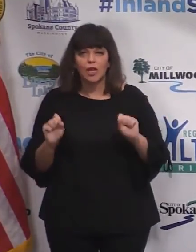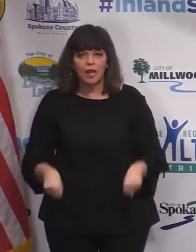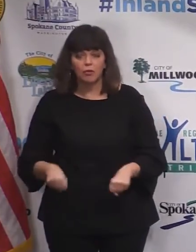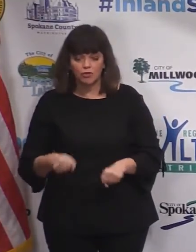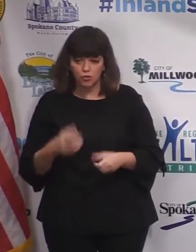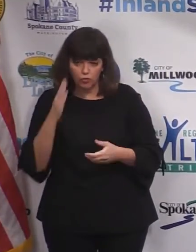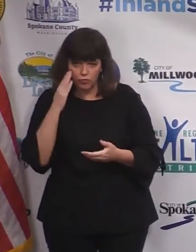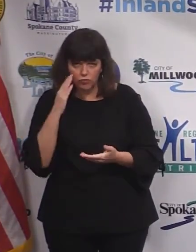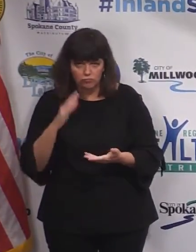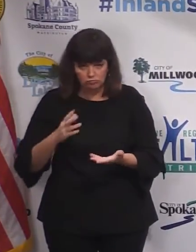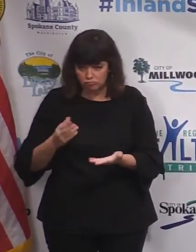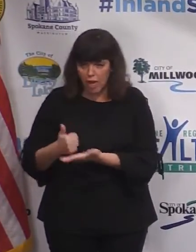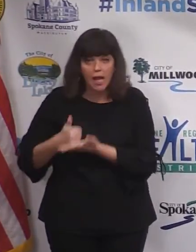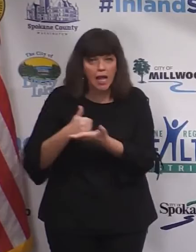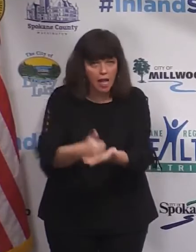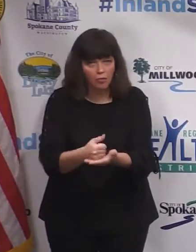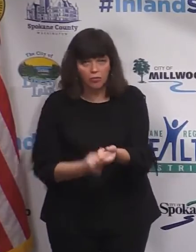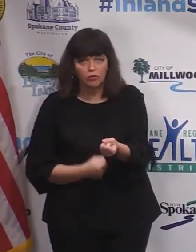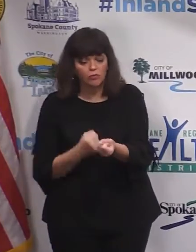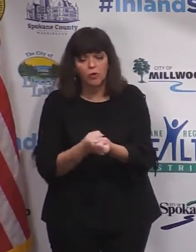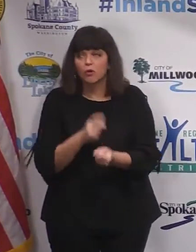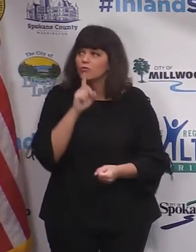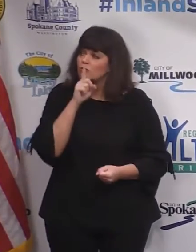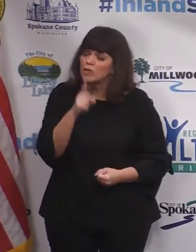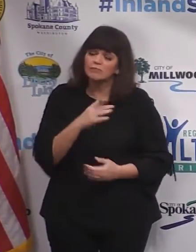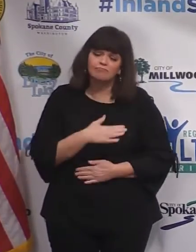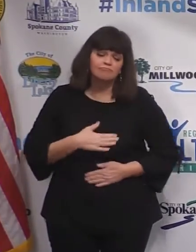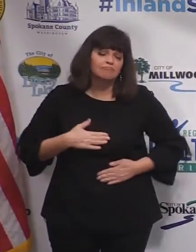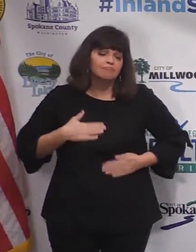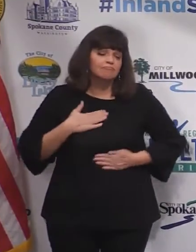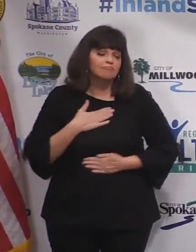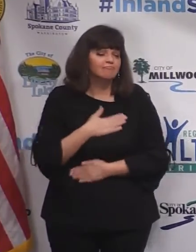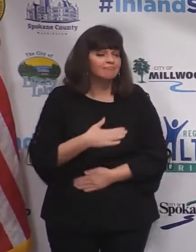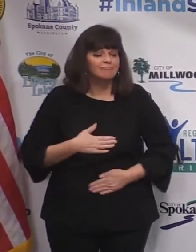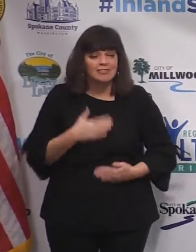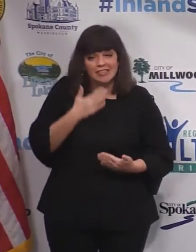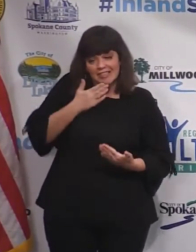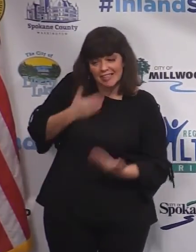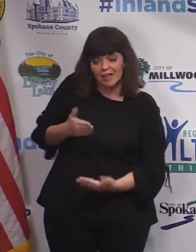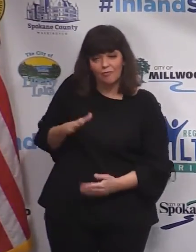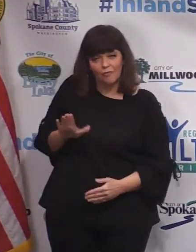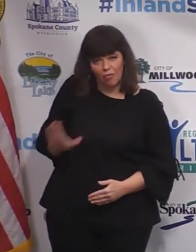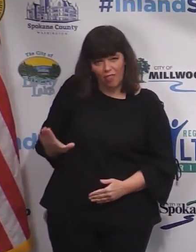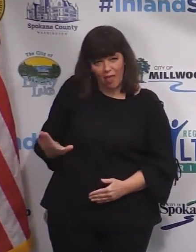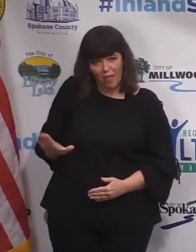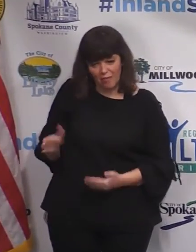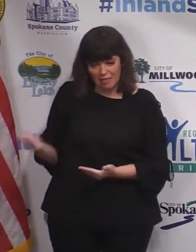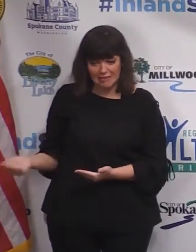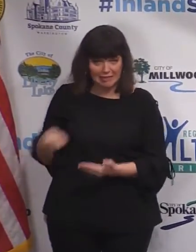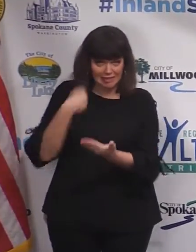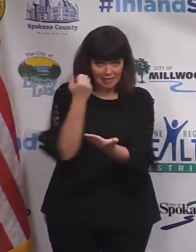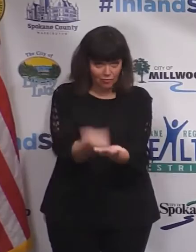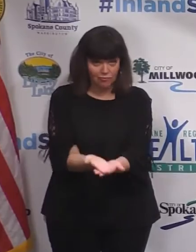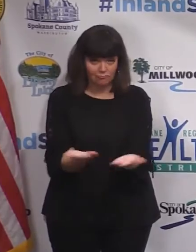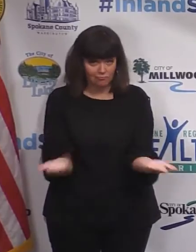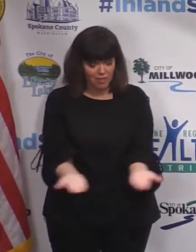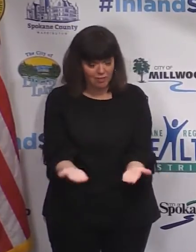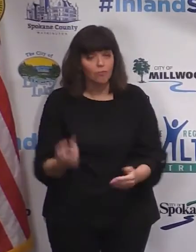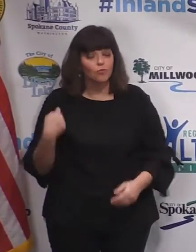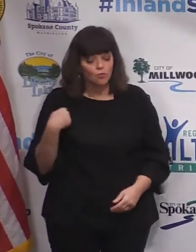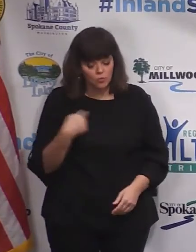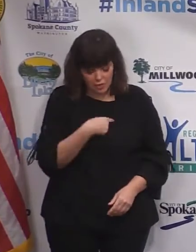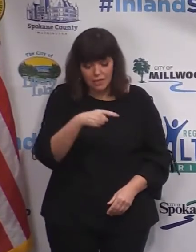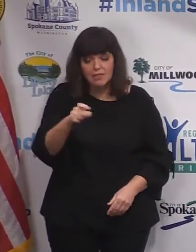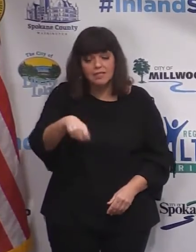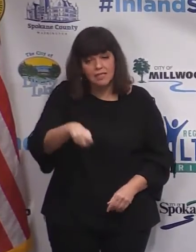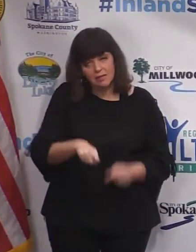goods. We could not be more appreciative and grateful for their needed presence in our area and the commitment to have the resources so